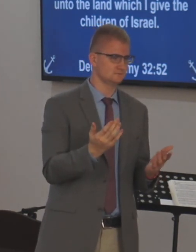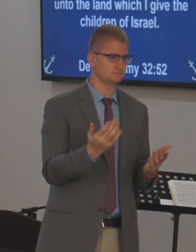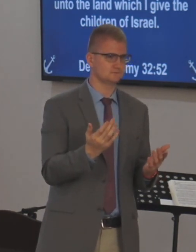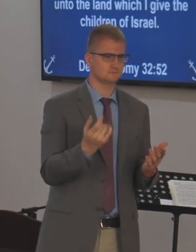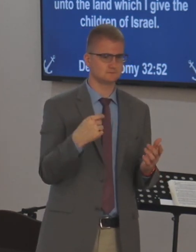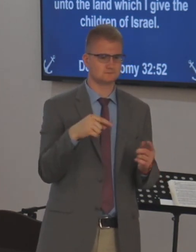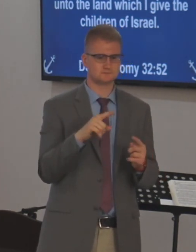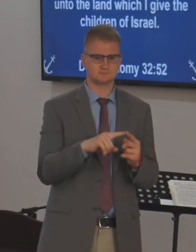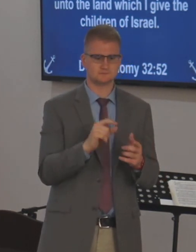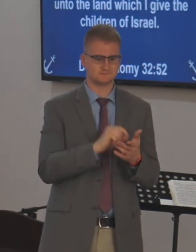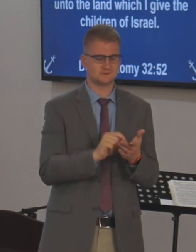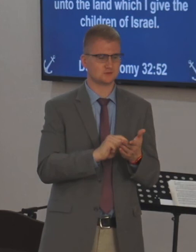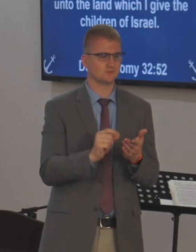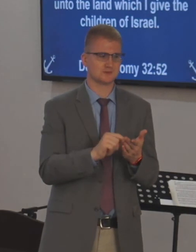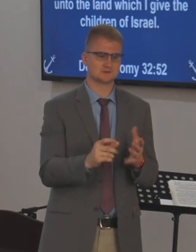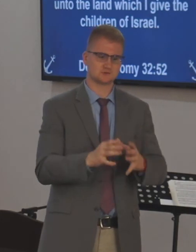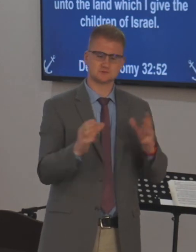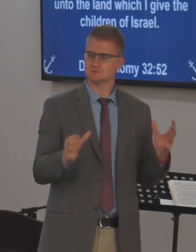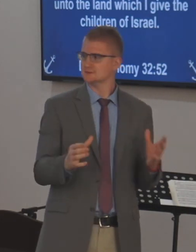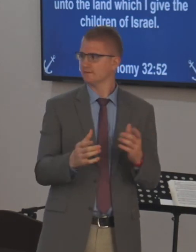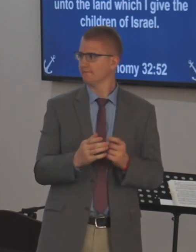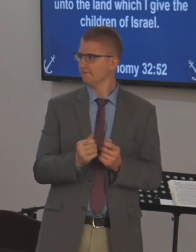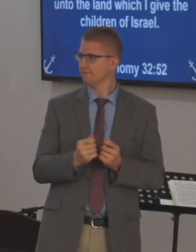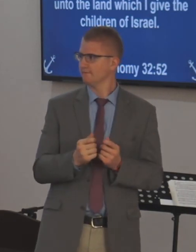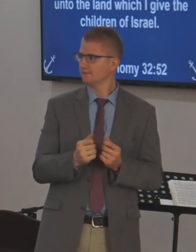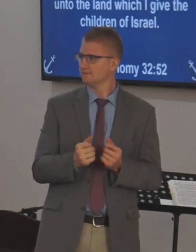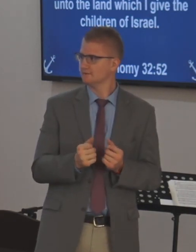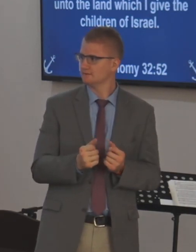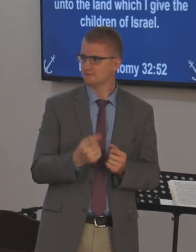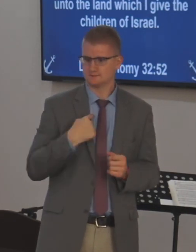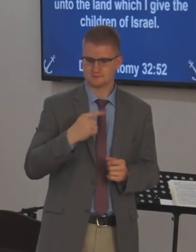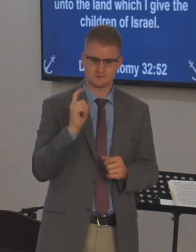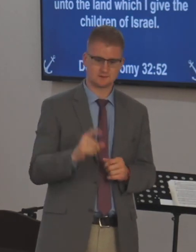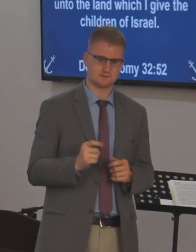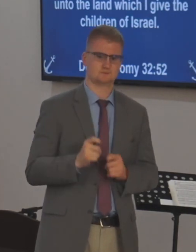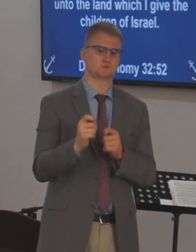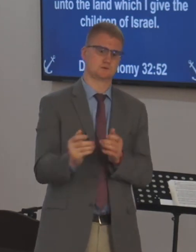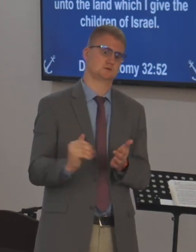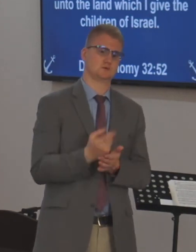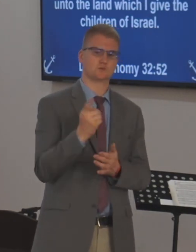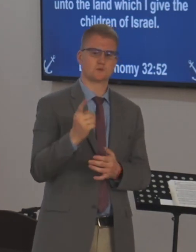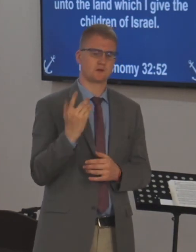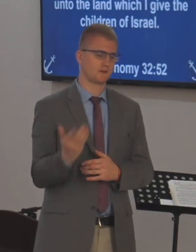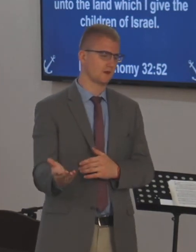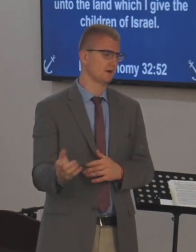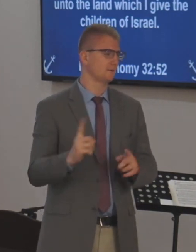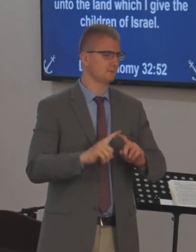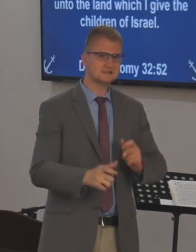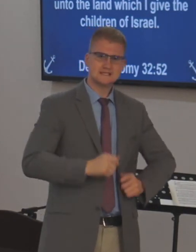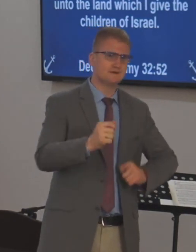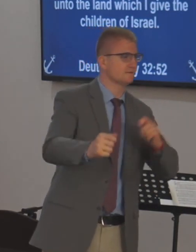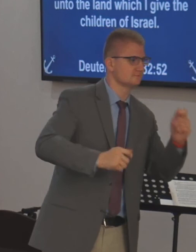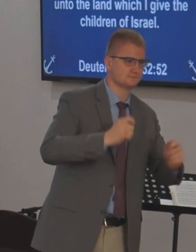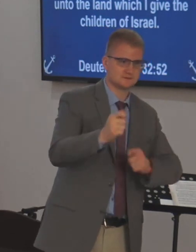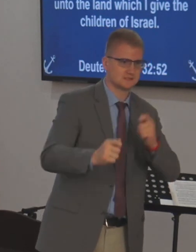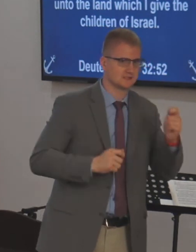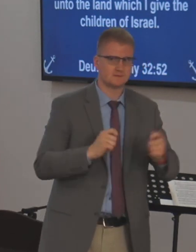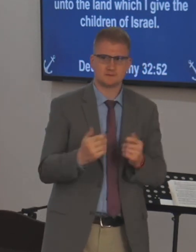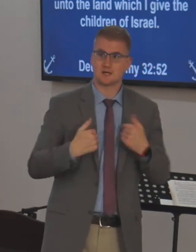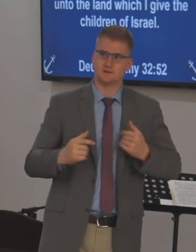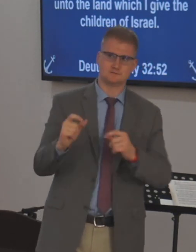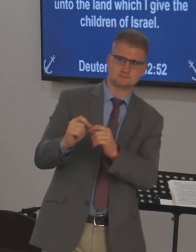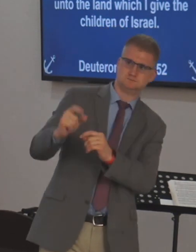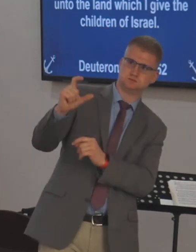rains too much, they stick together. Then I have to put a new one there. But folks, get these out. There's piles of them out